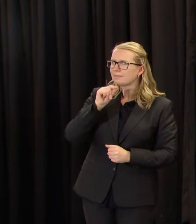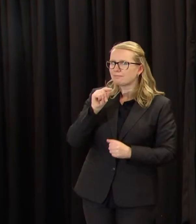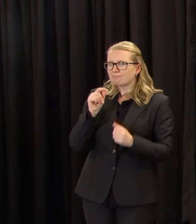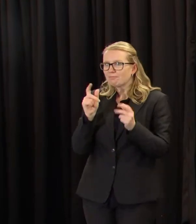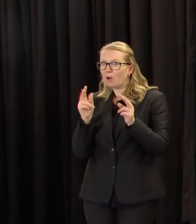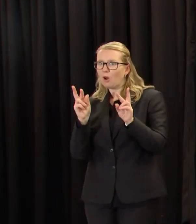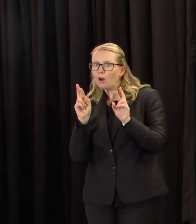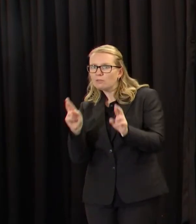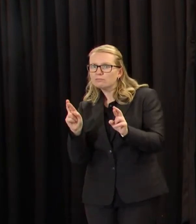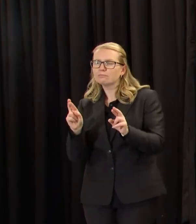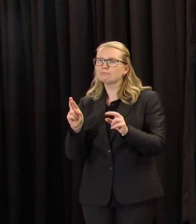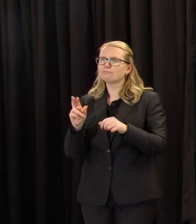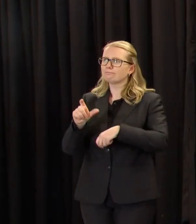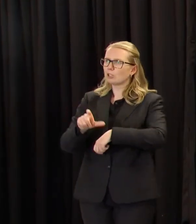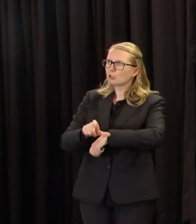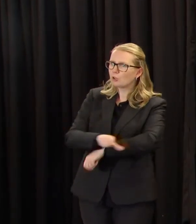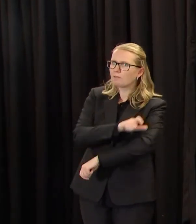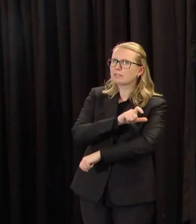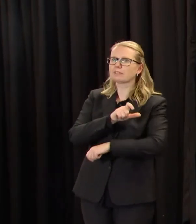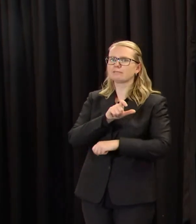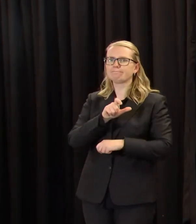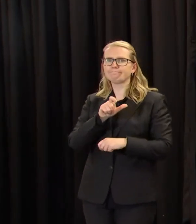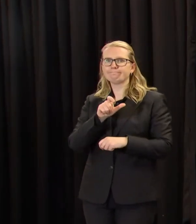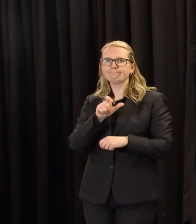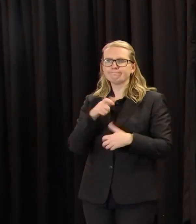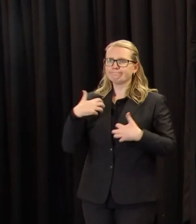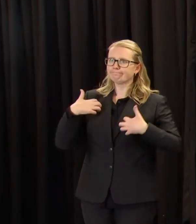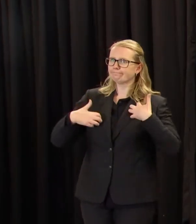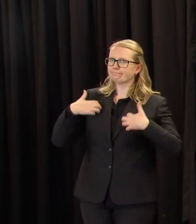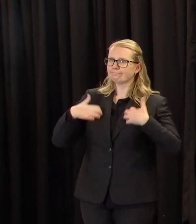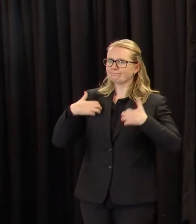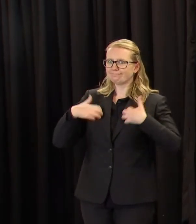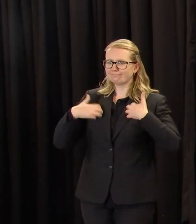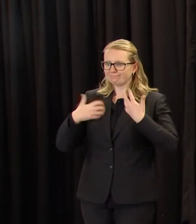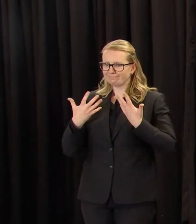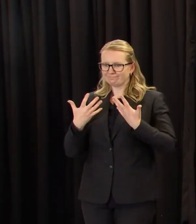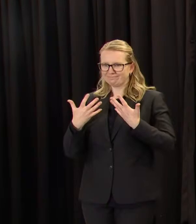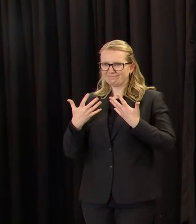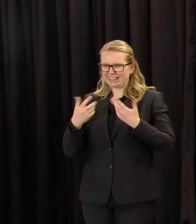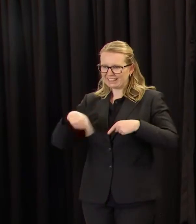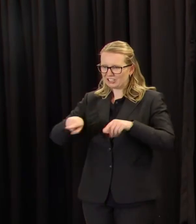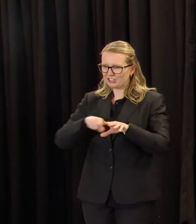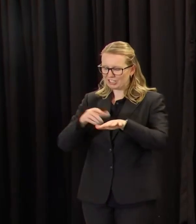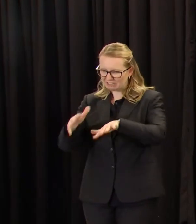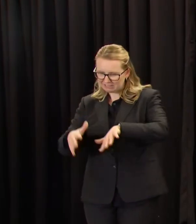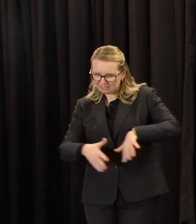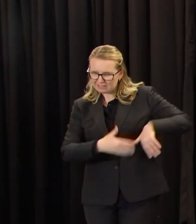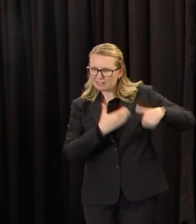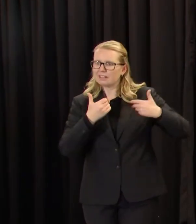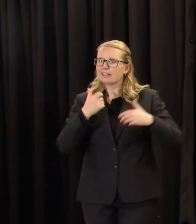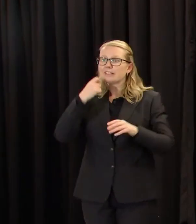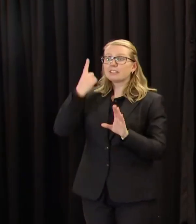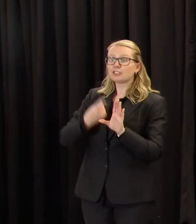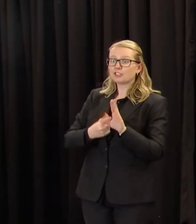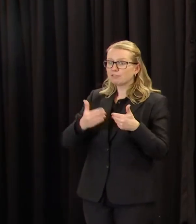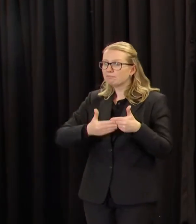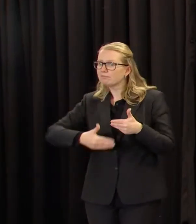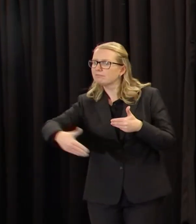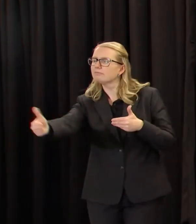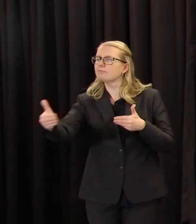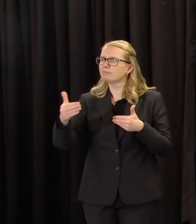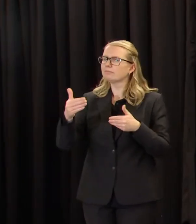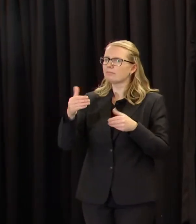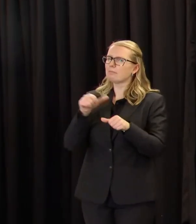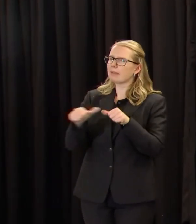hope and optimism and confidence, we can look to the back end of this year and into next year. We're in a very different set of